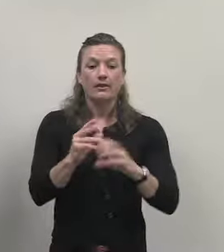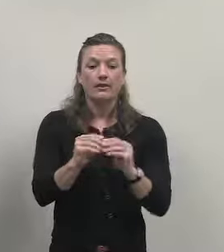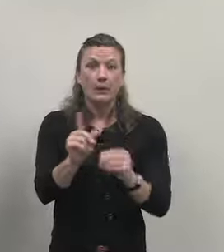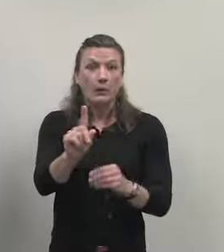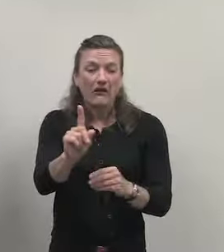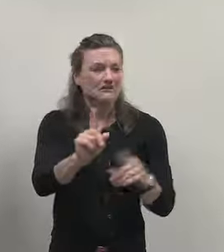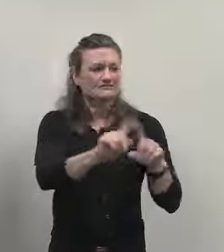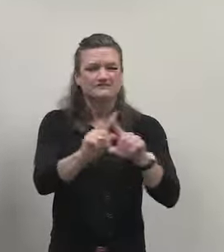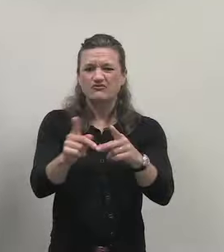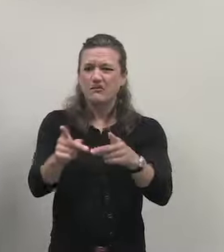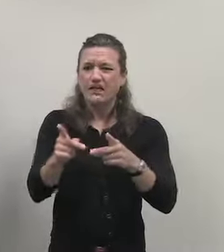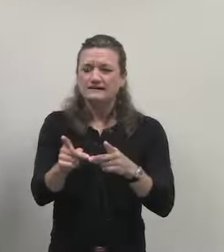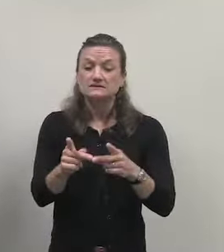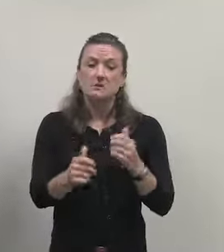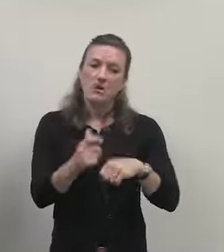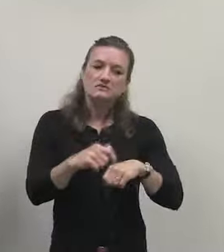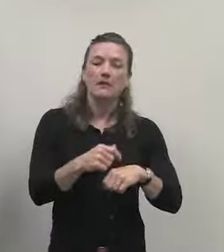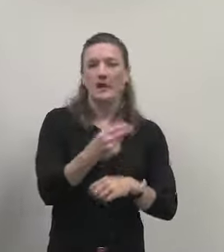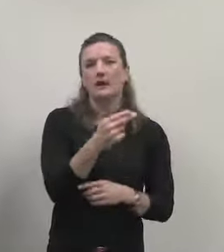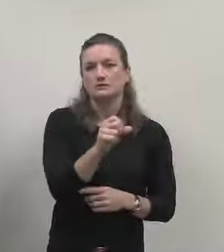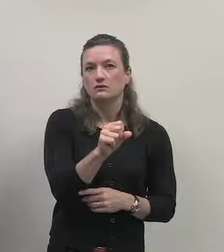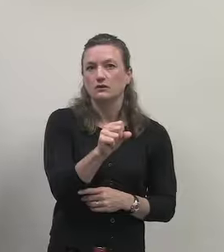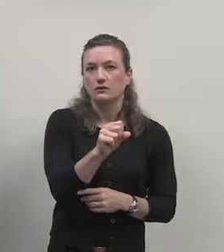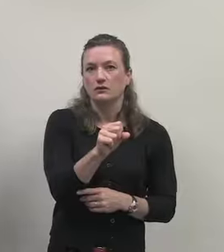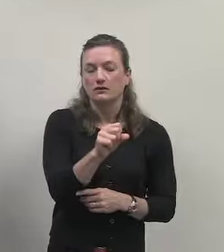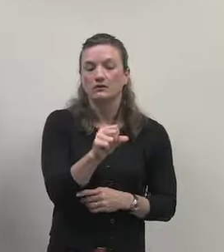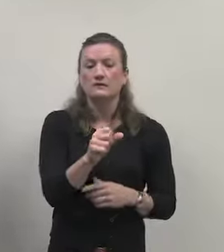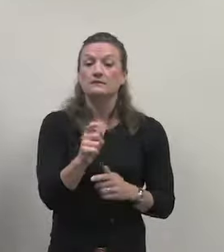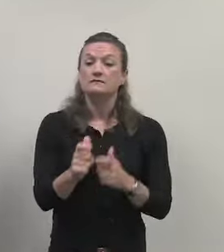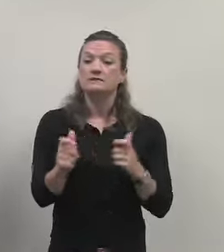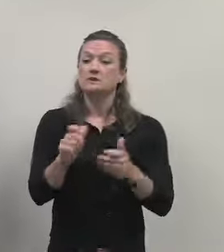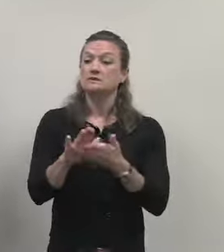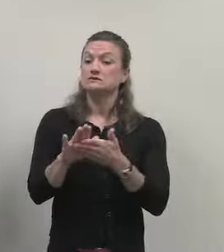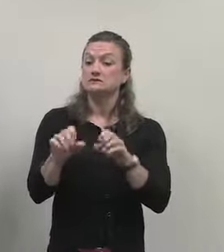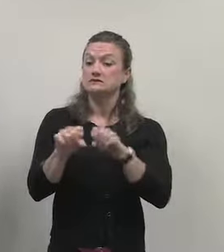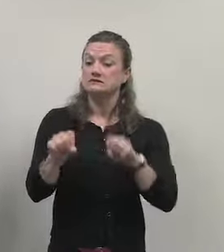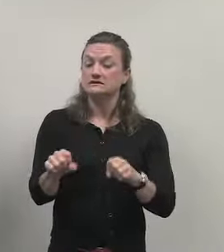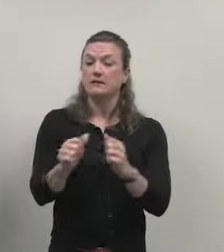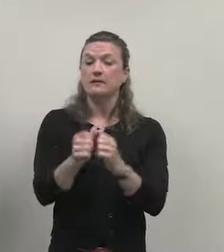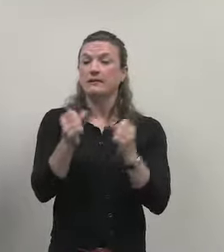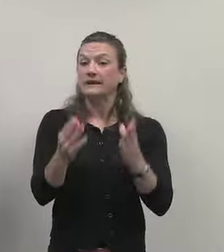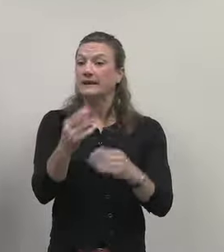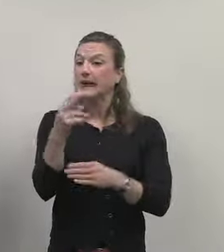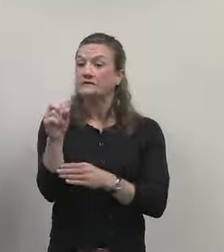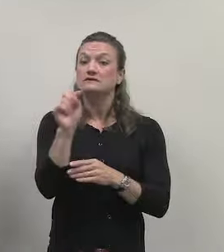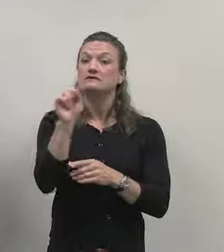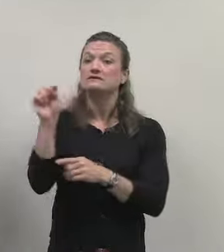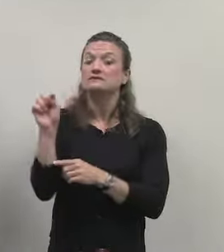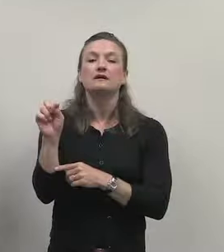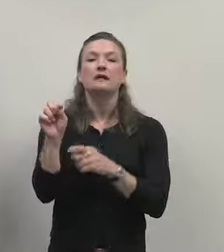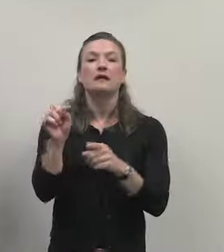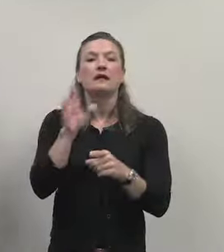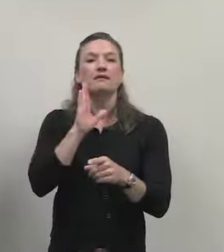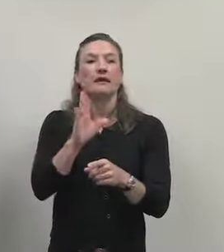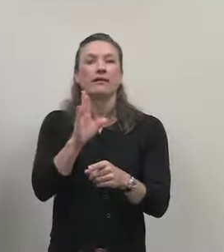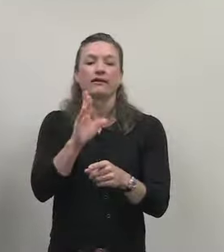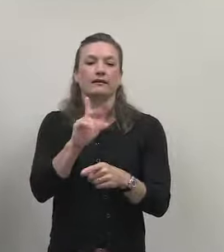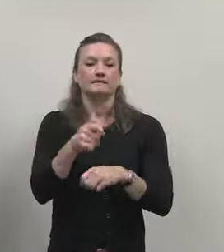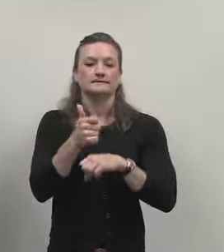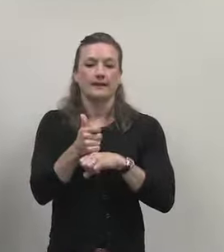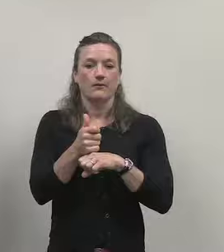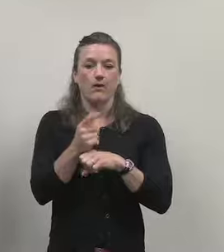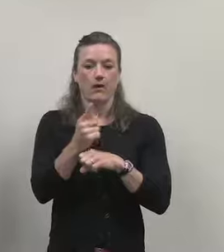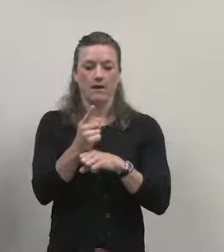most places, they would probably be at a high school. But in bigger school systems with multiple high schools, they might do a